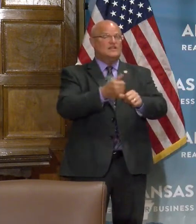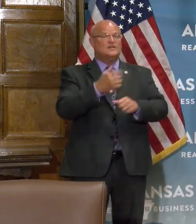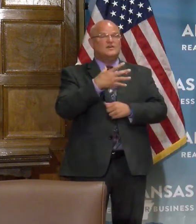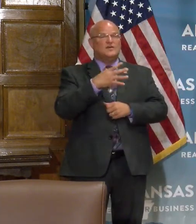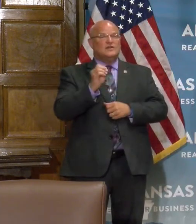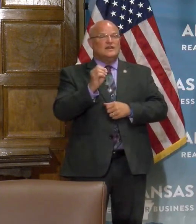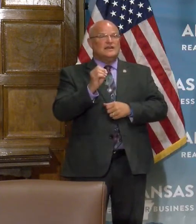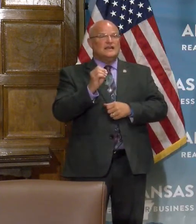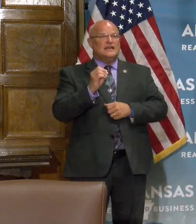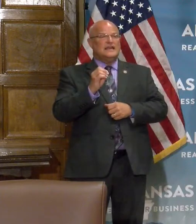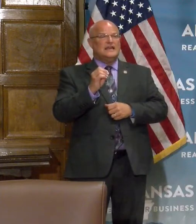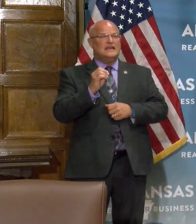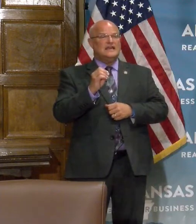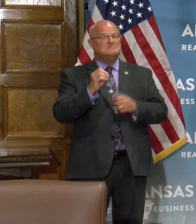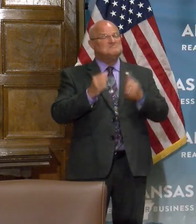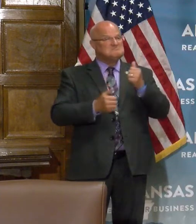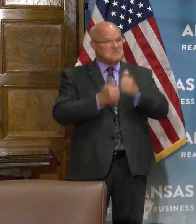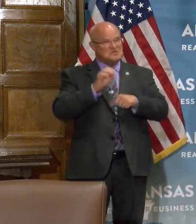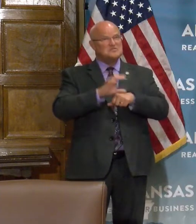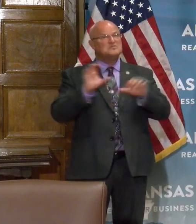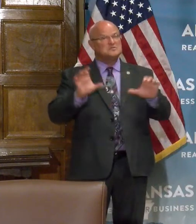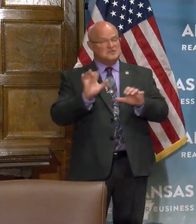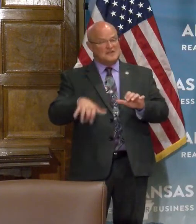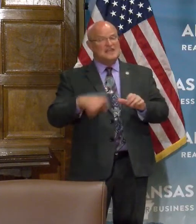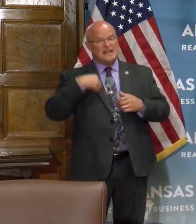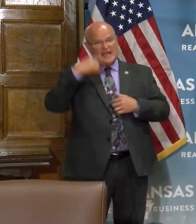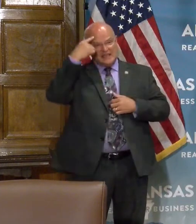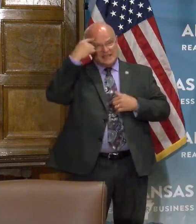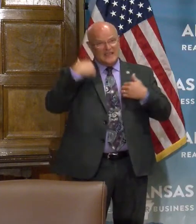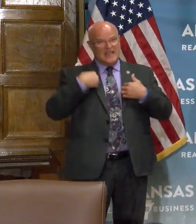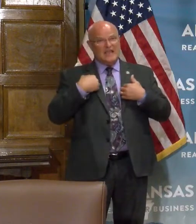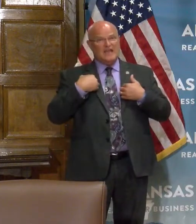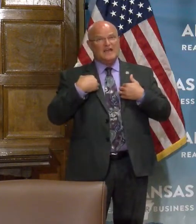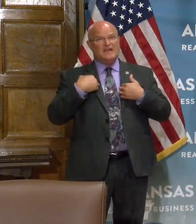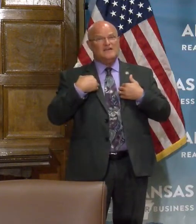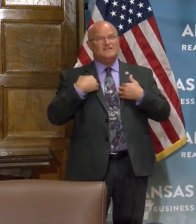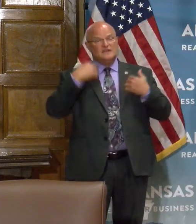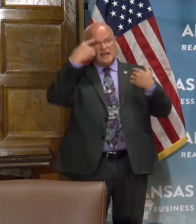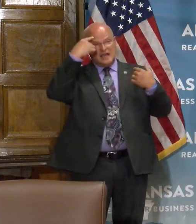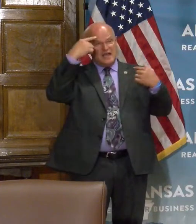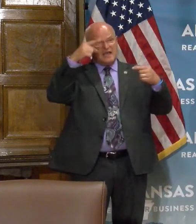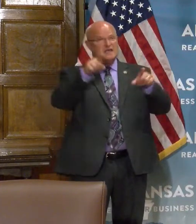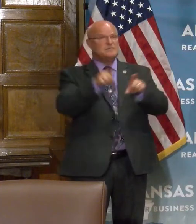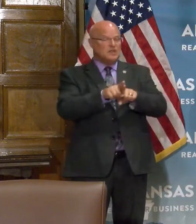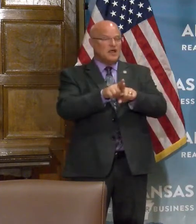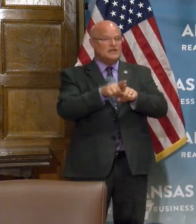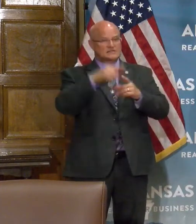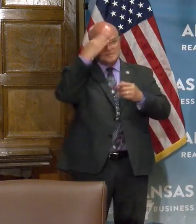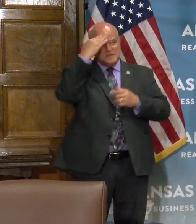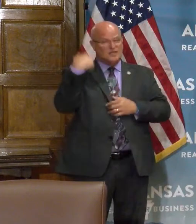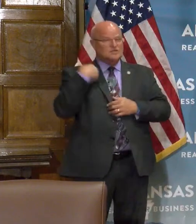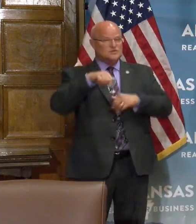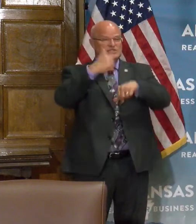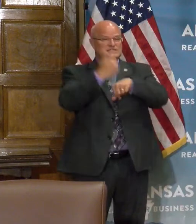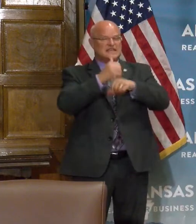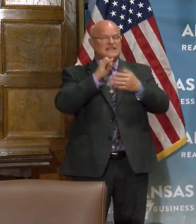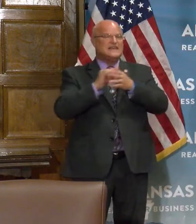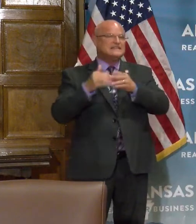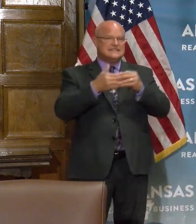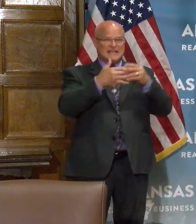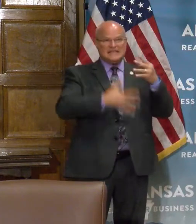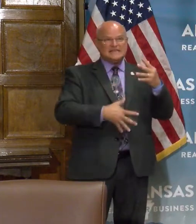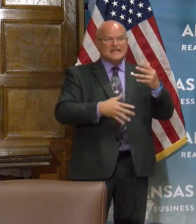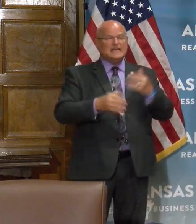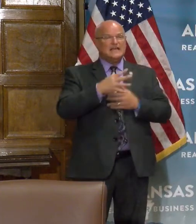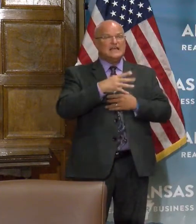and by and large they are doing that. And I think we've got a large level of compliance because we set that as a